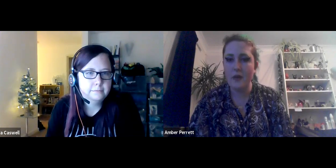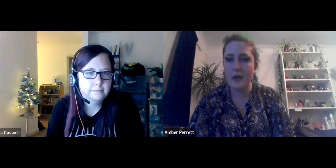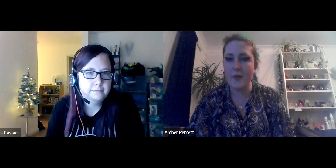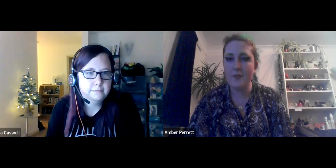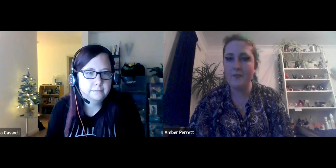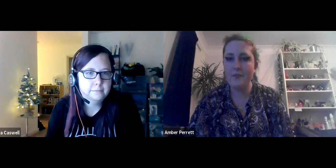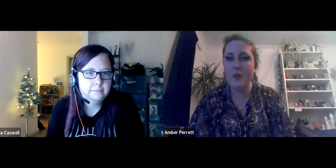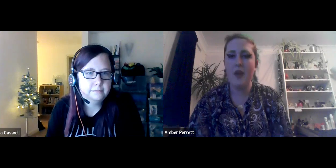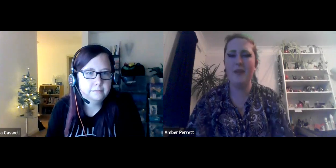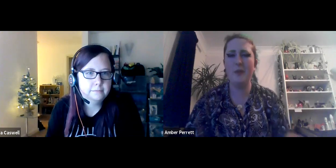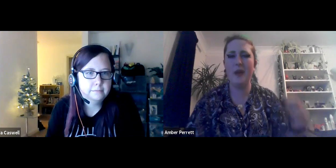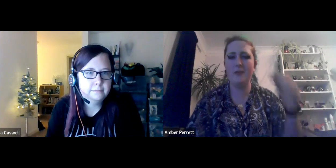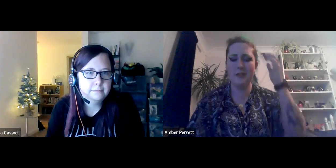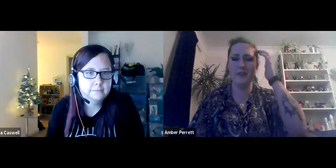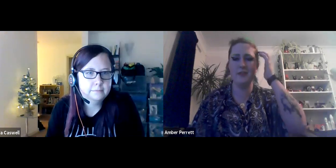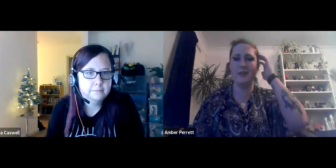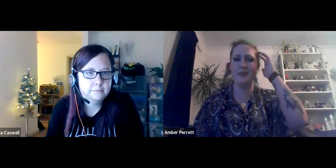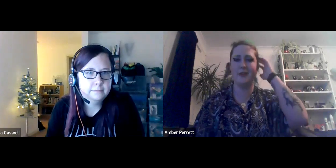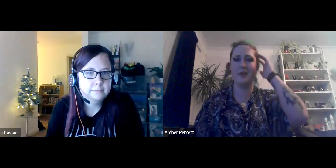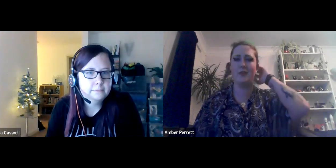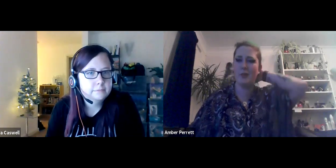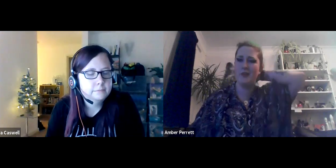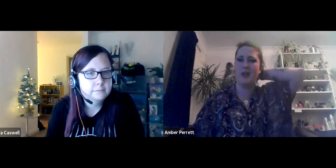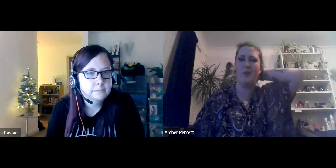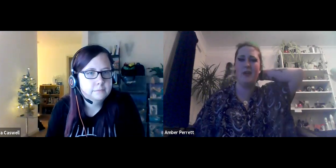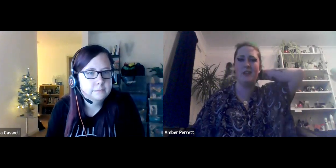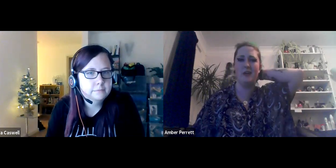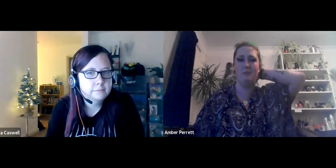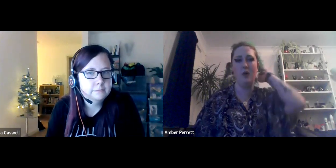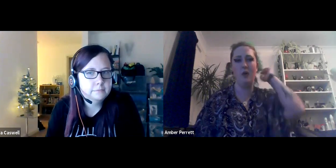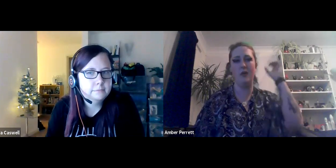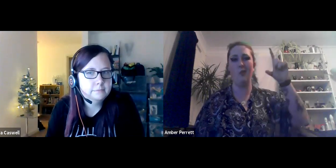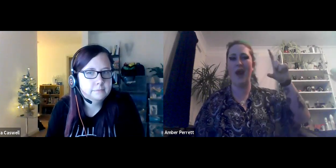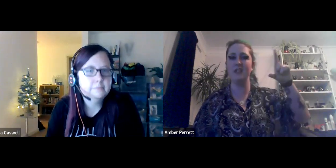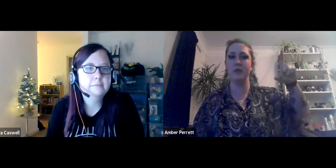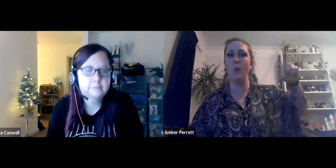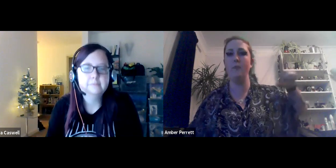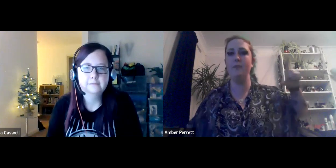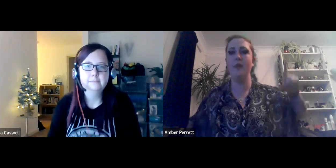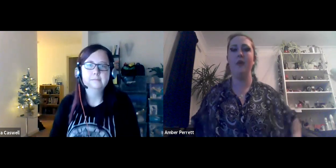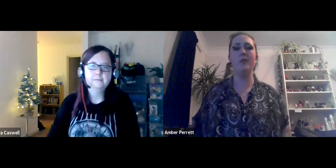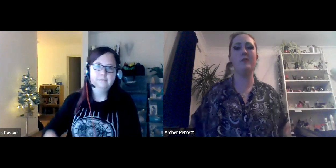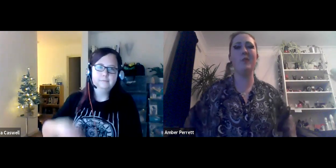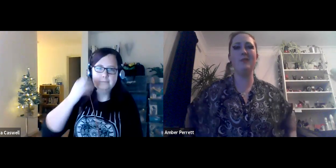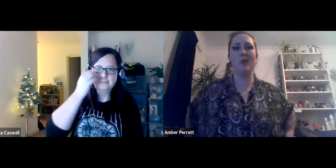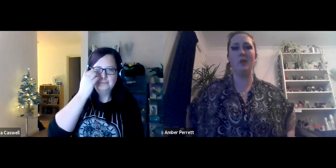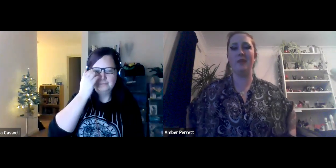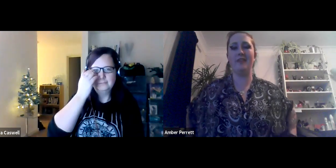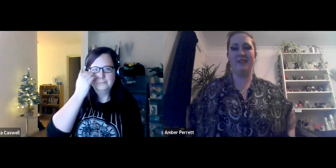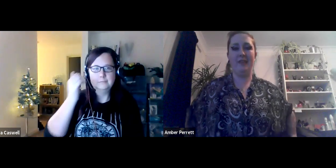Okay. I make you aware, for some reason the crossword generator put a random one, which we will do because he's in